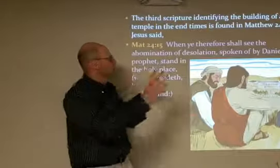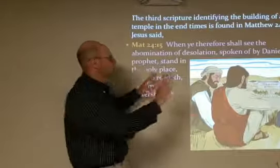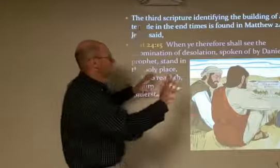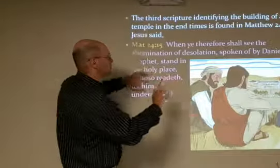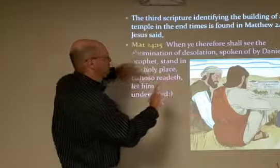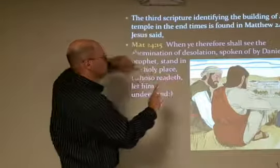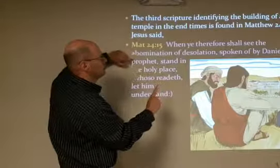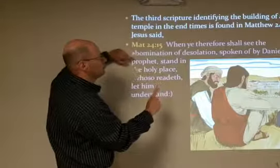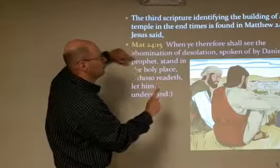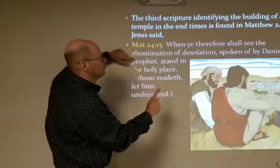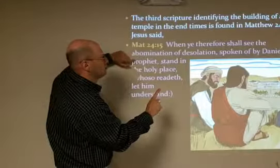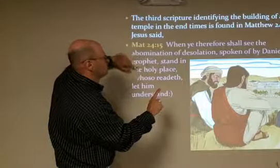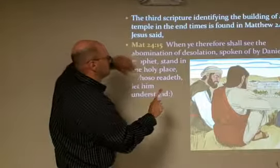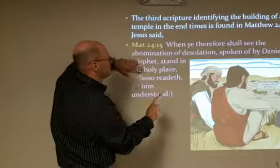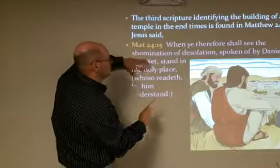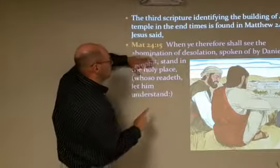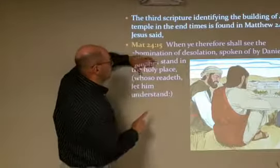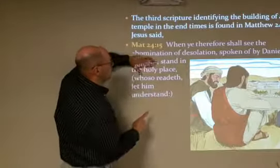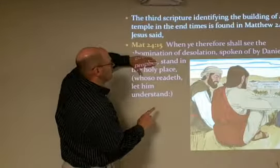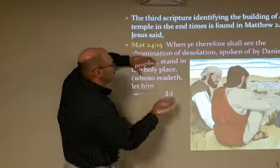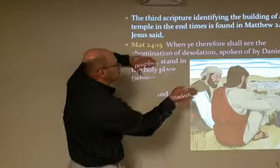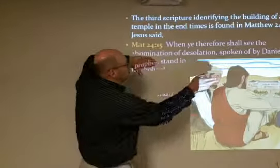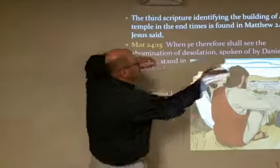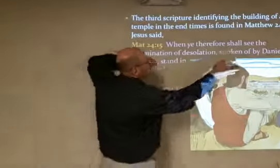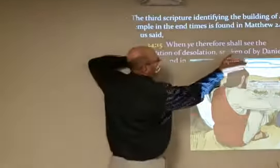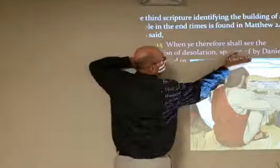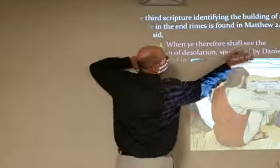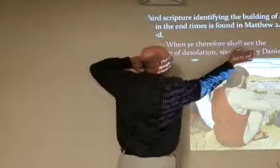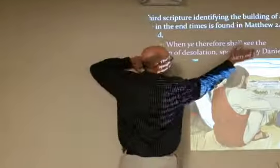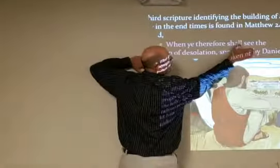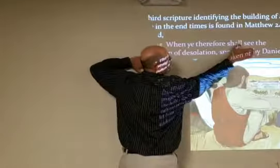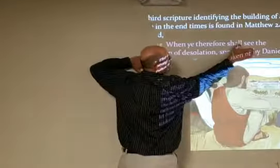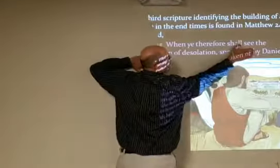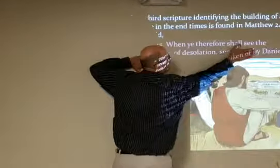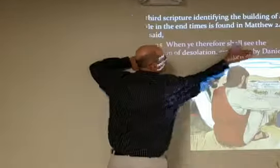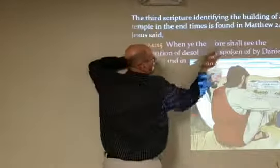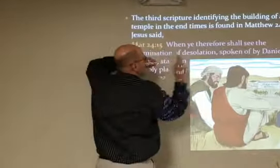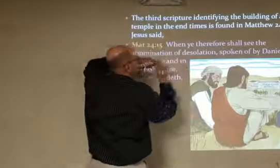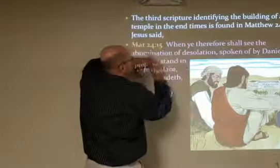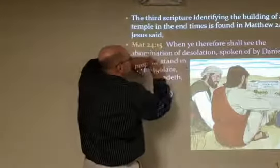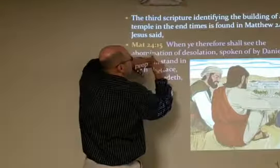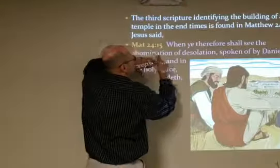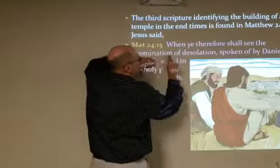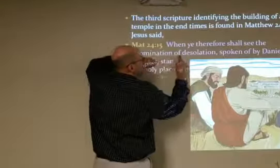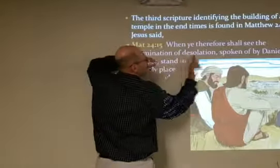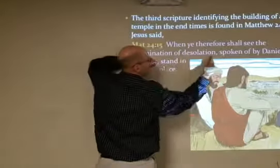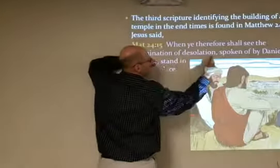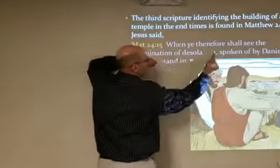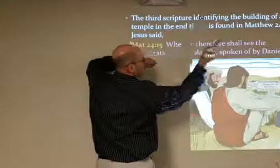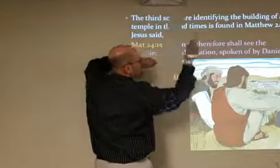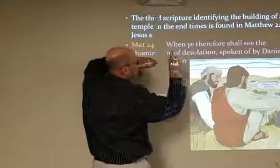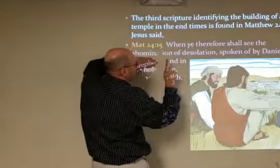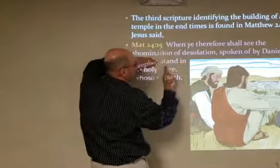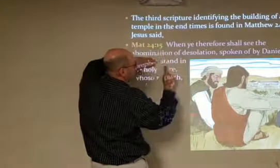Stand in the holy place, whoso readeth, let him understand. Okay, so from here to here, the abomination